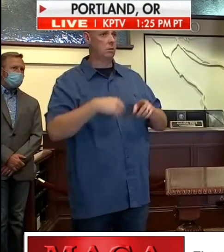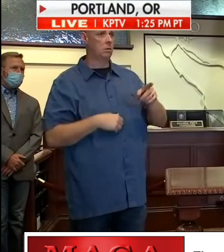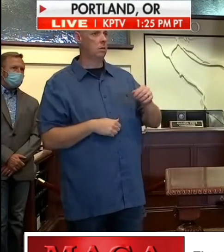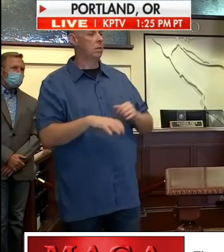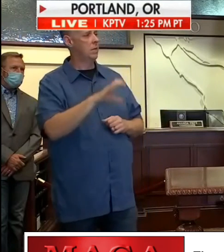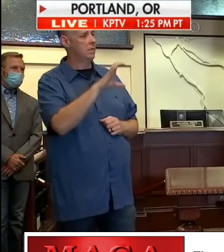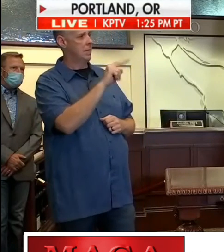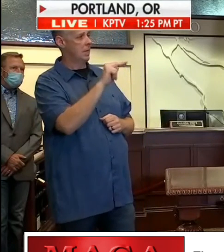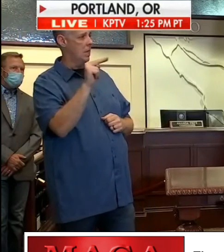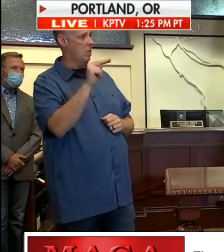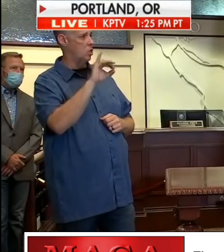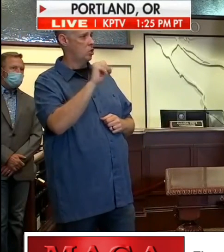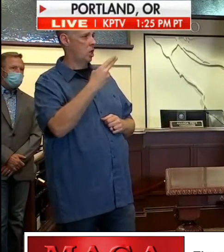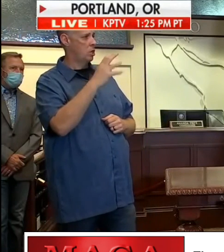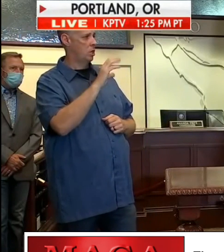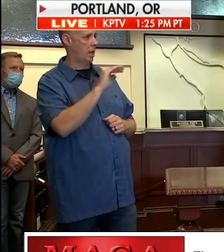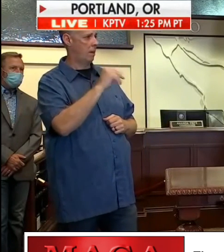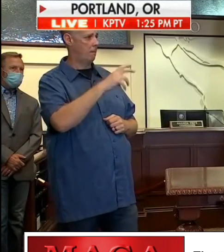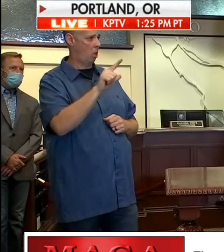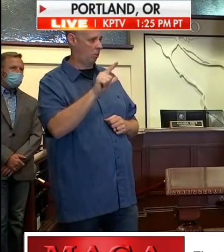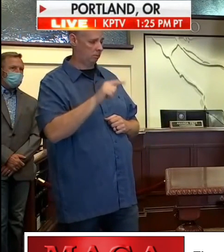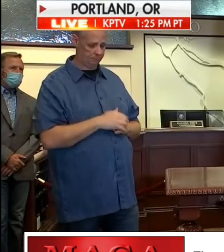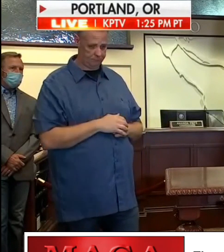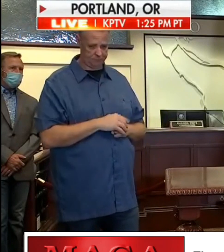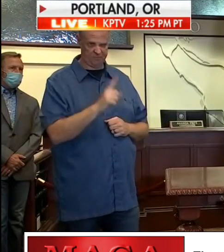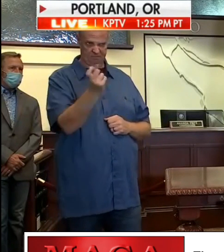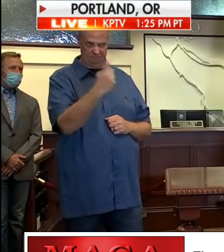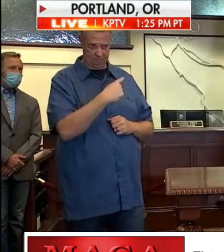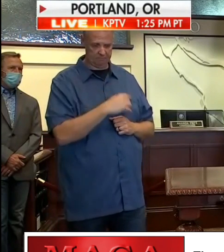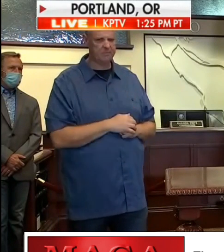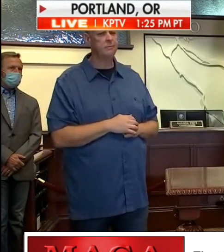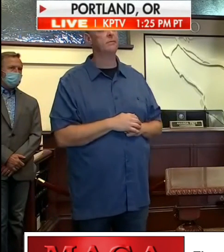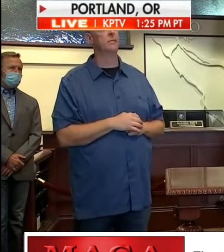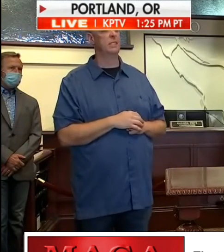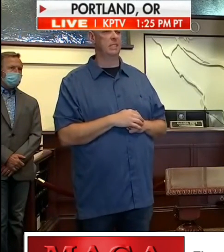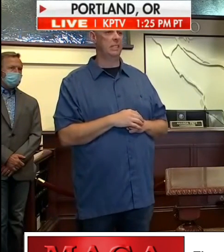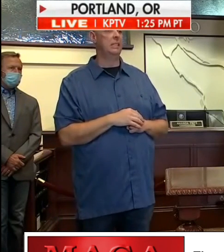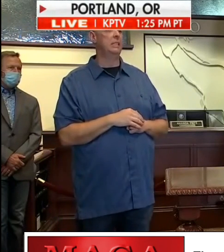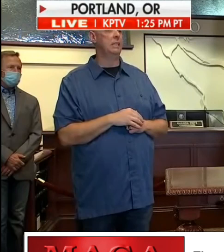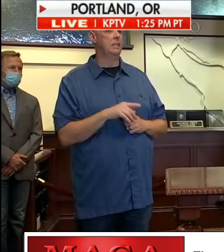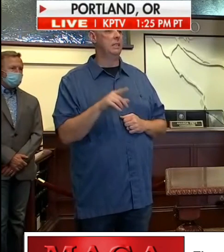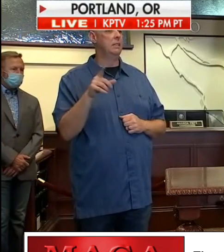Campbell, CNN. Hey, Josh. This morning, the president had some very harsh words for you, obviously.